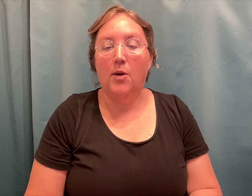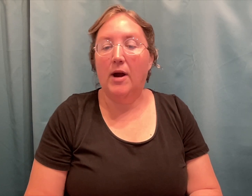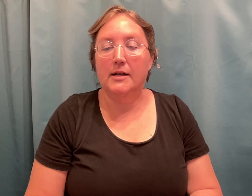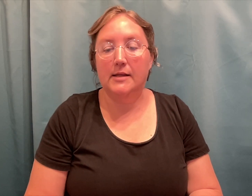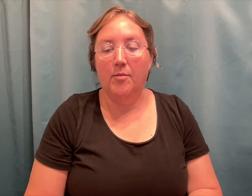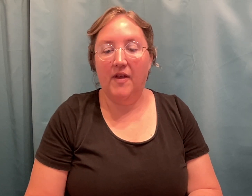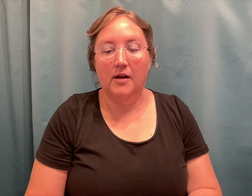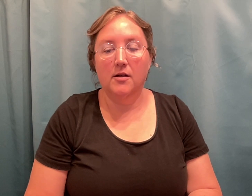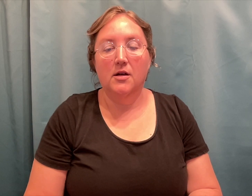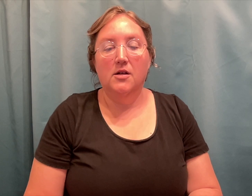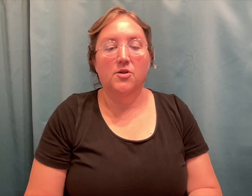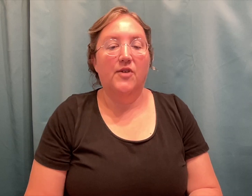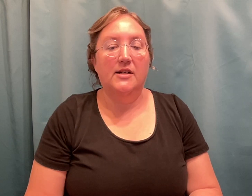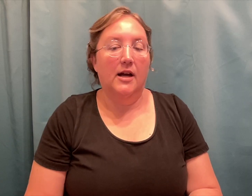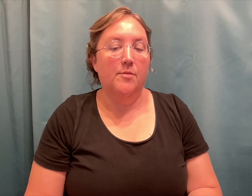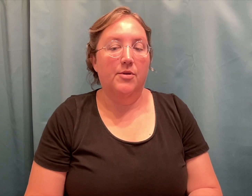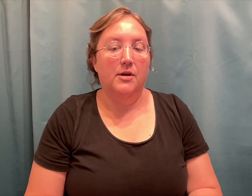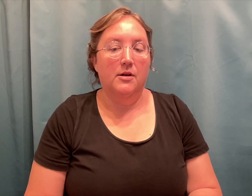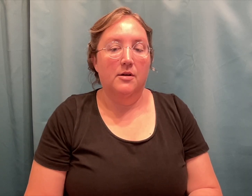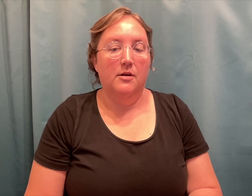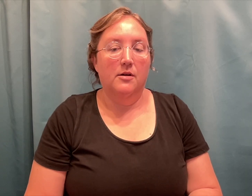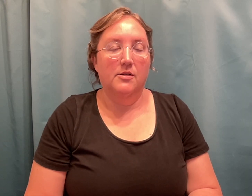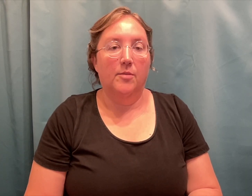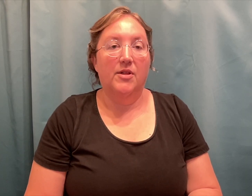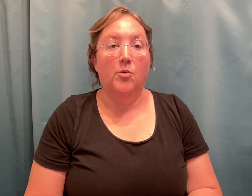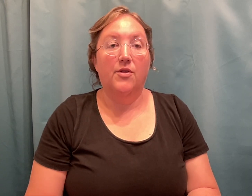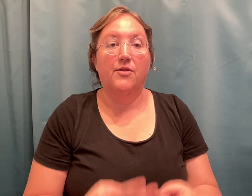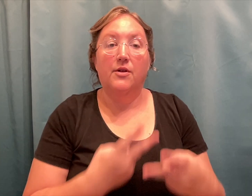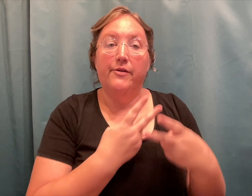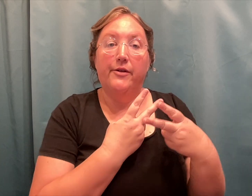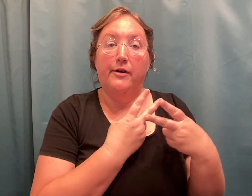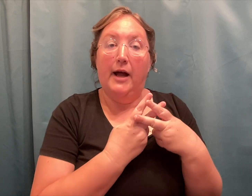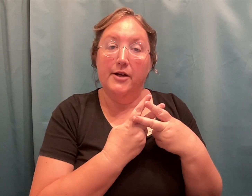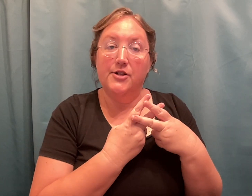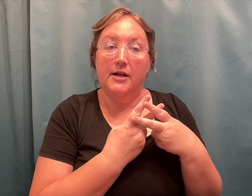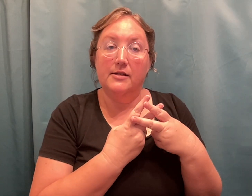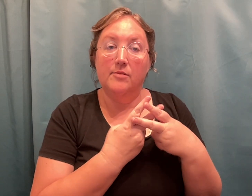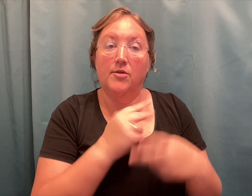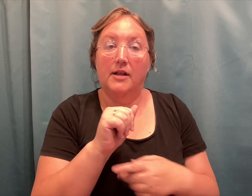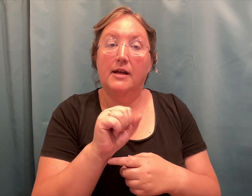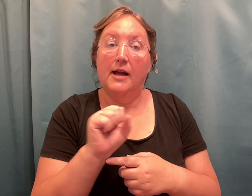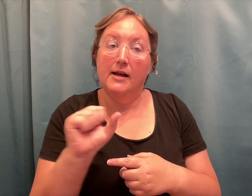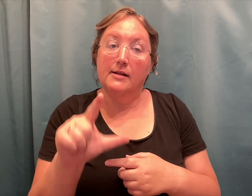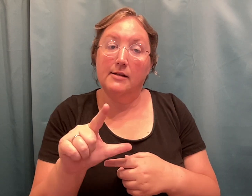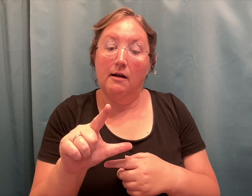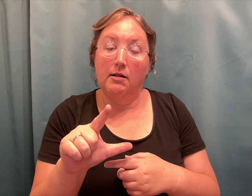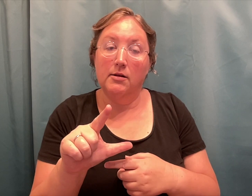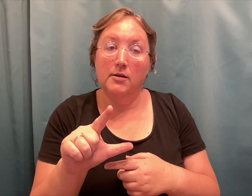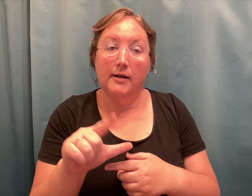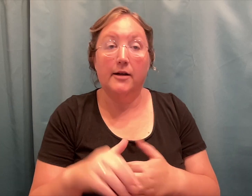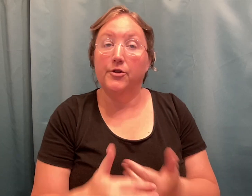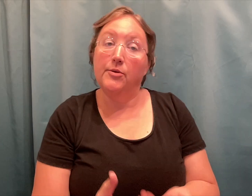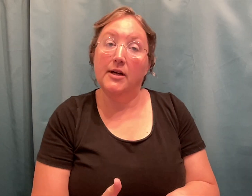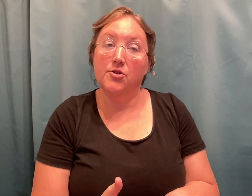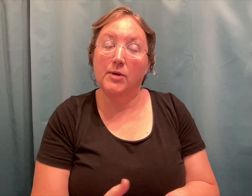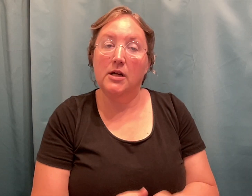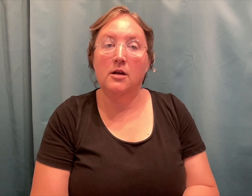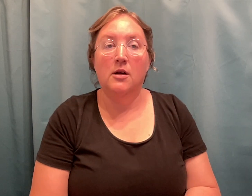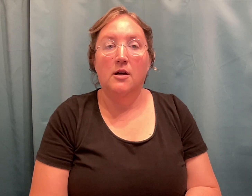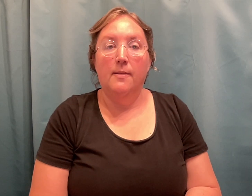write something. So if I type something with the little hashtag symbol and then ASL, like I'll do next week, that